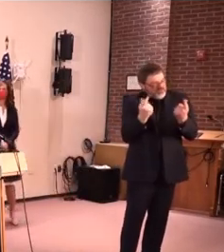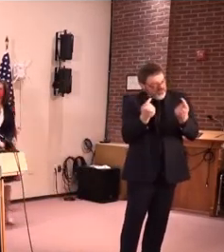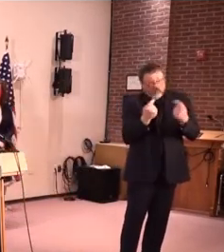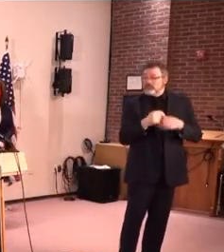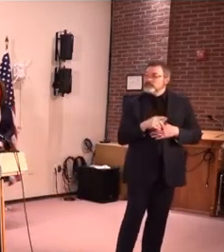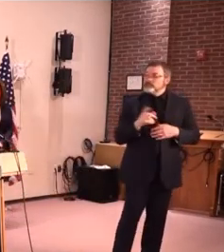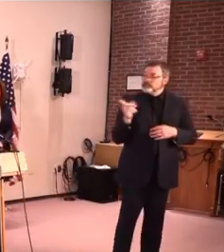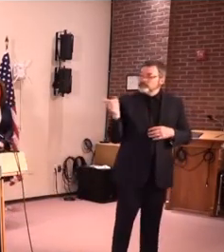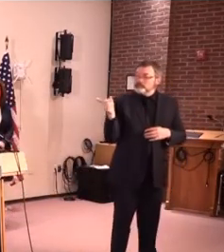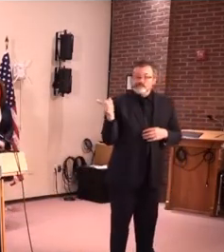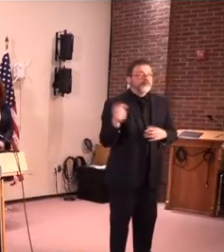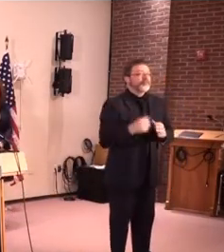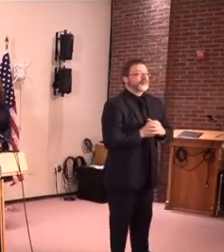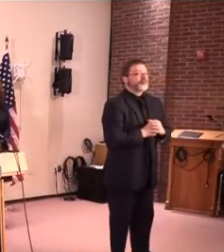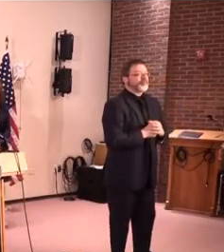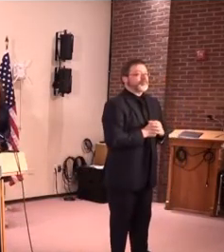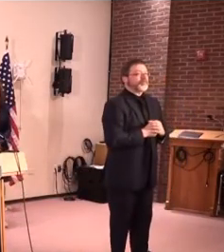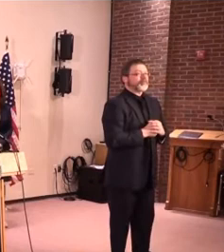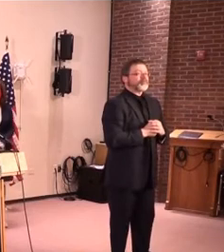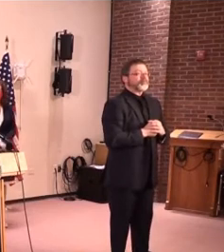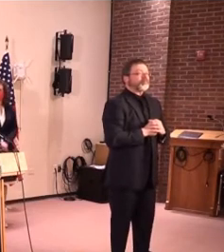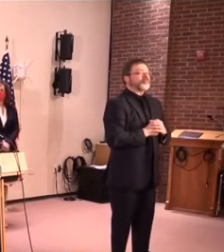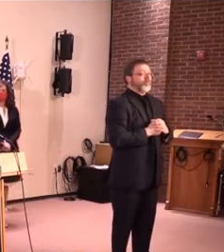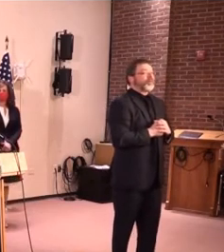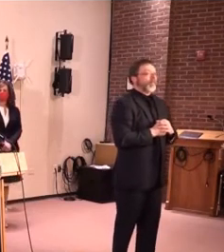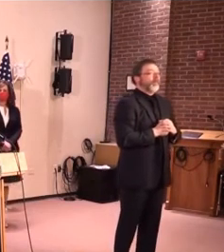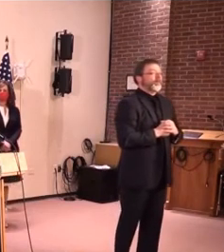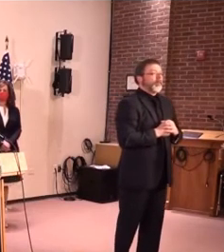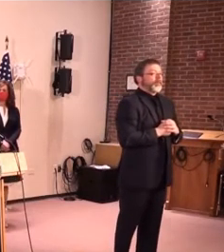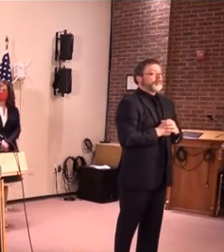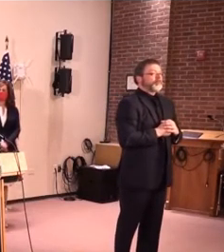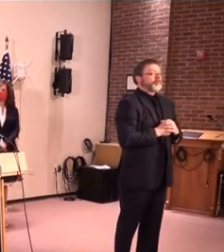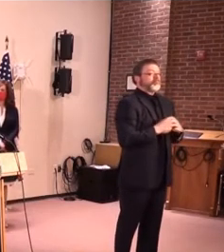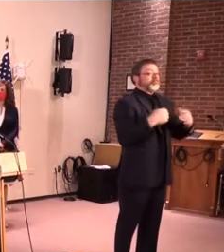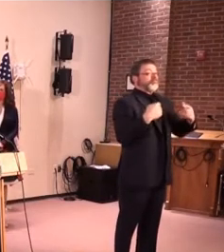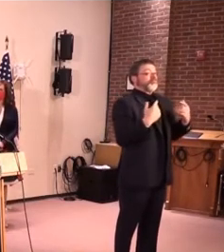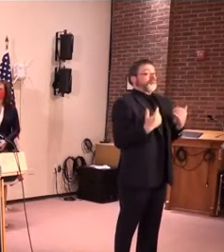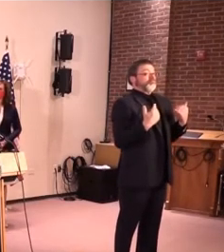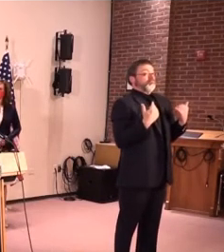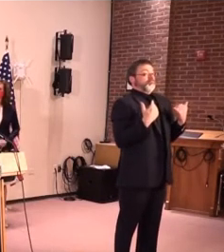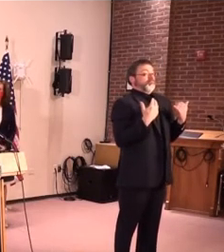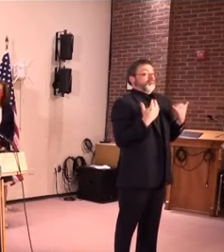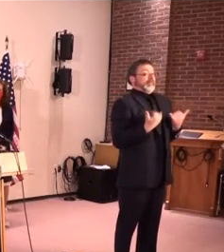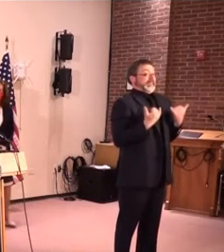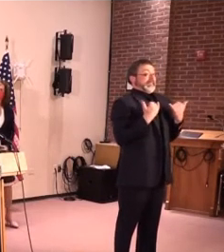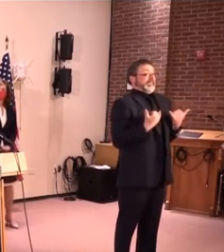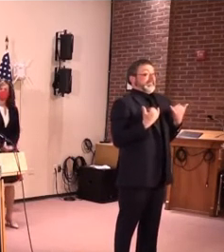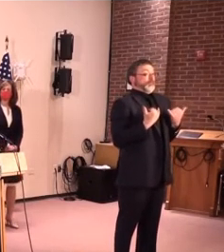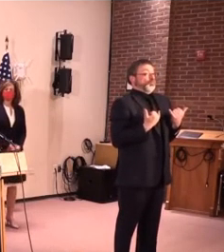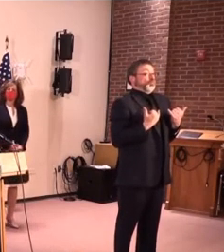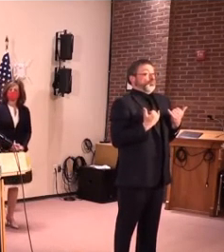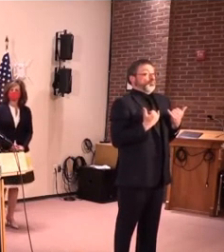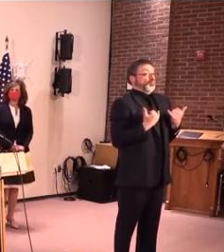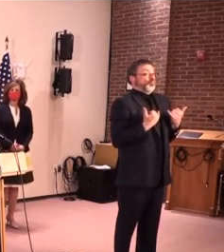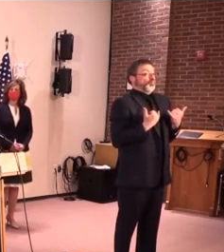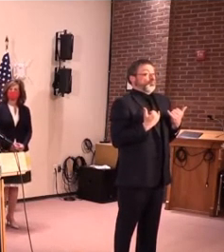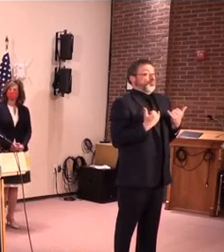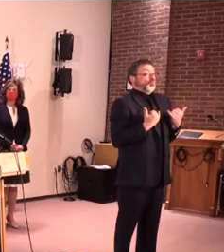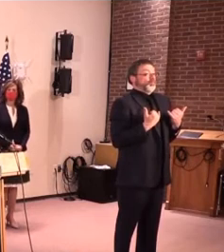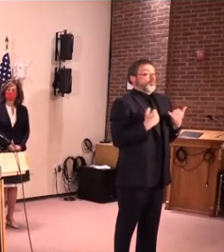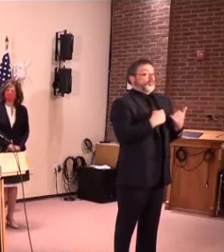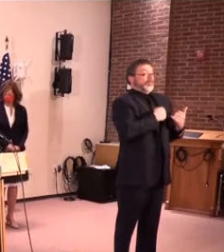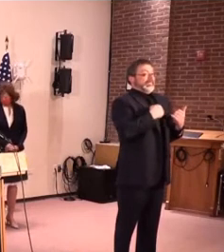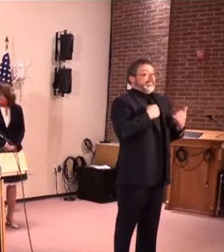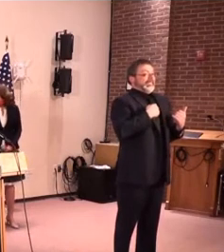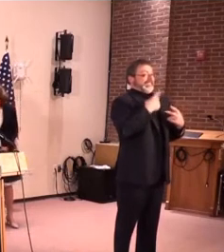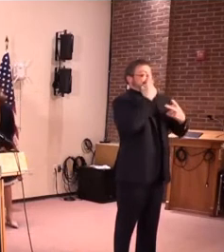The immediate need right now is we're able to find the losses and calculate the losses really quickly under